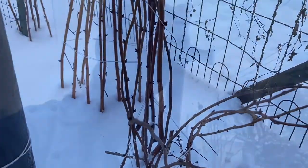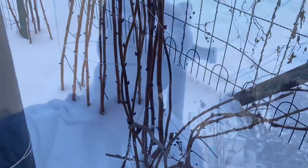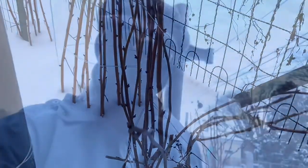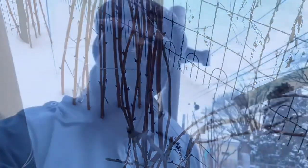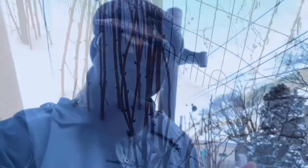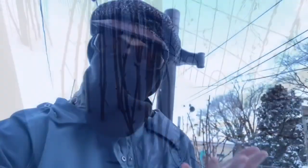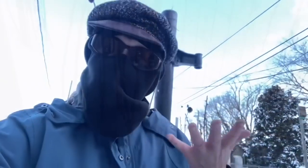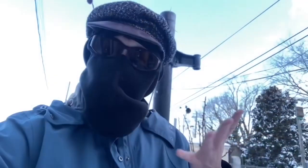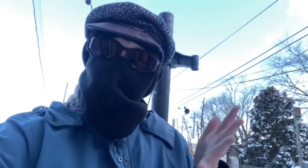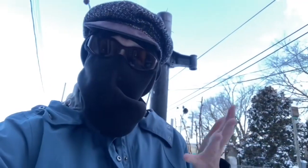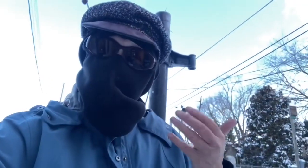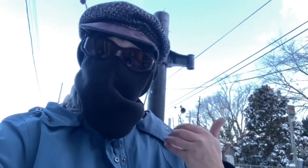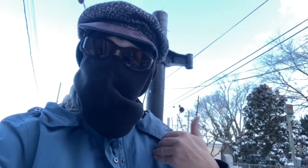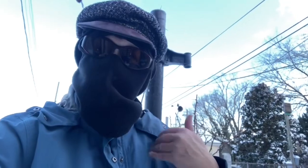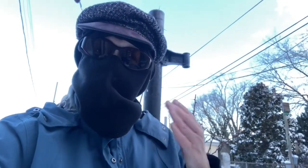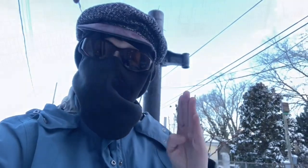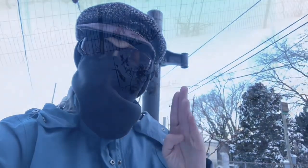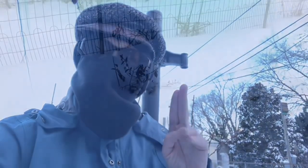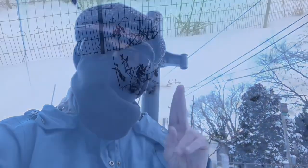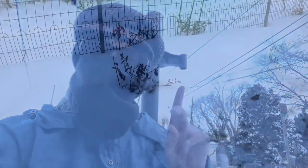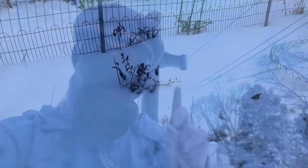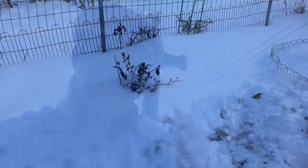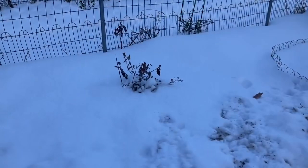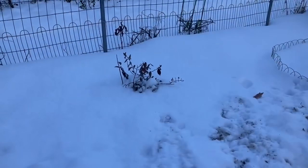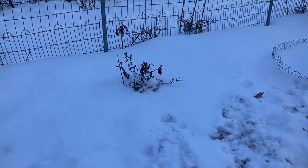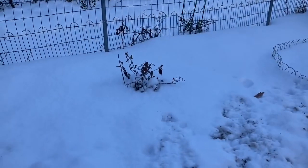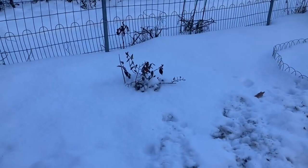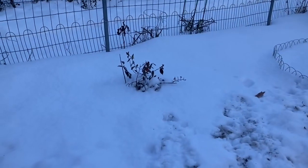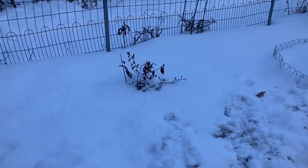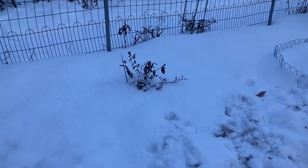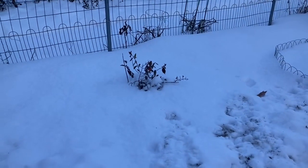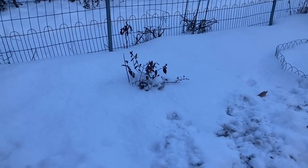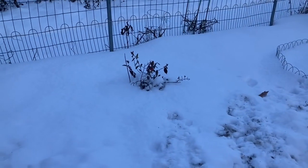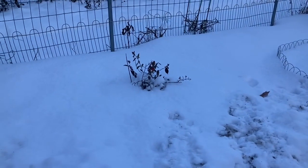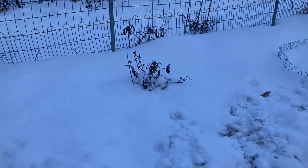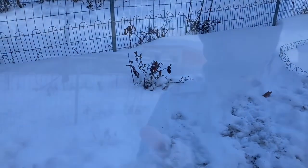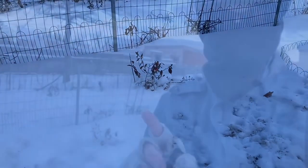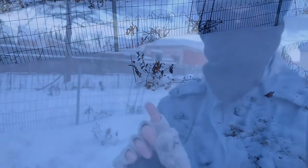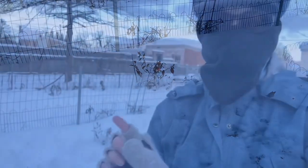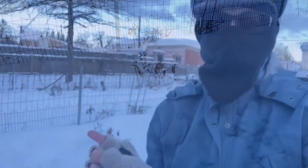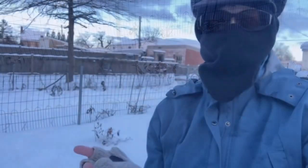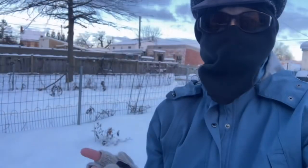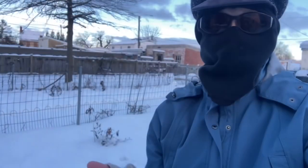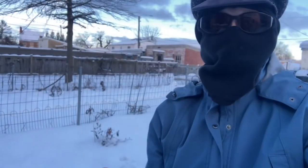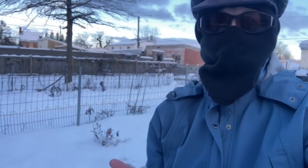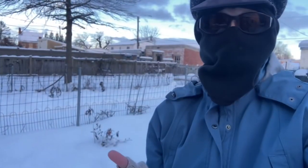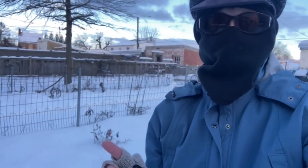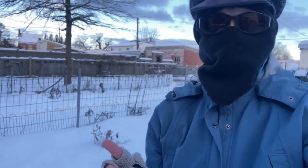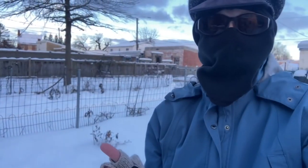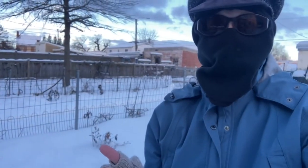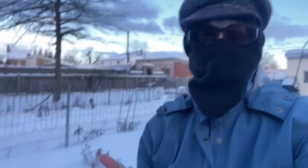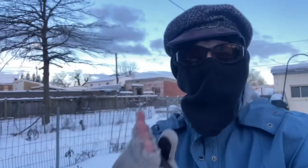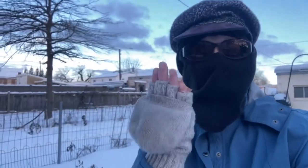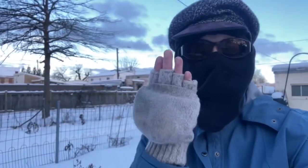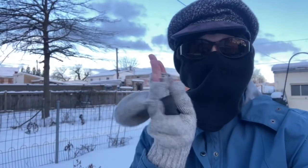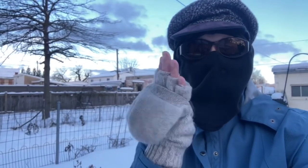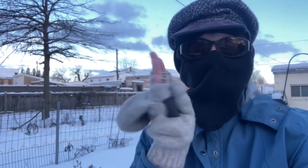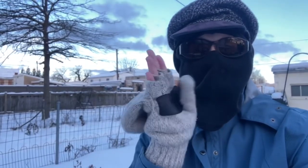look, they have buds for the spring already. Now this blueberry bush,